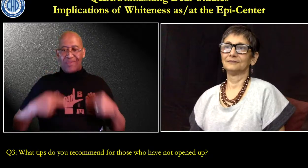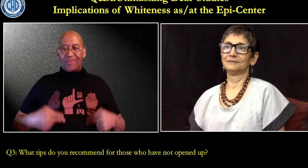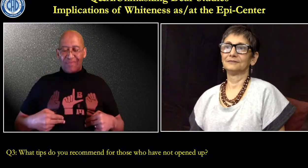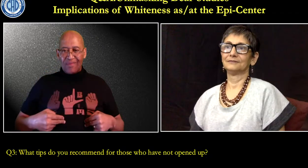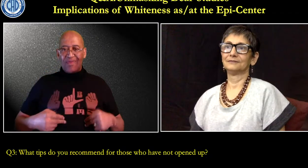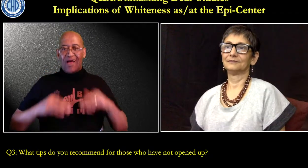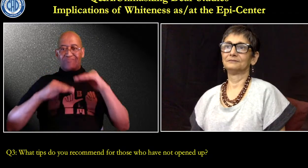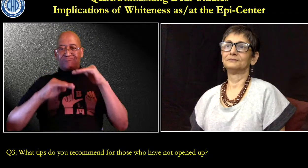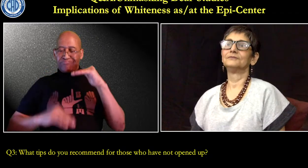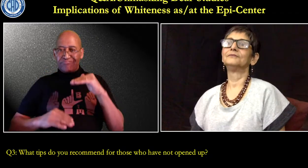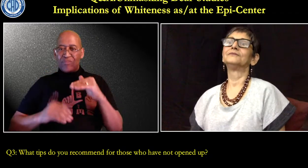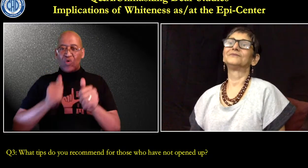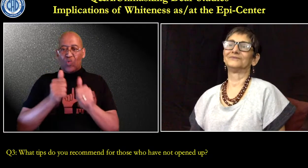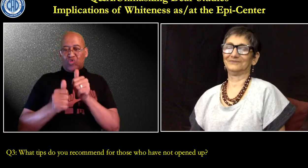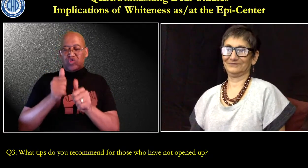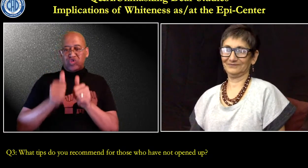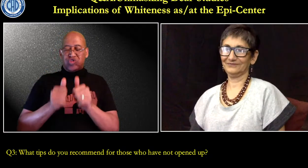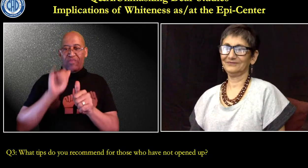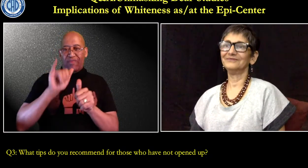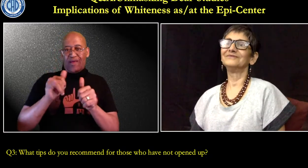happen.